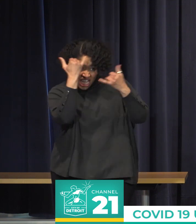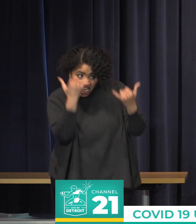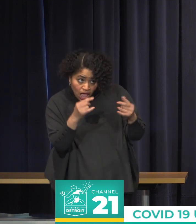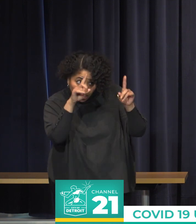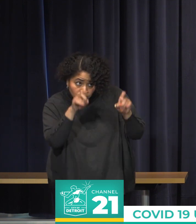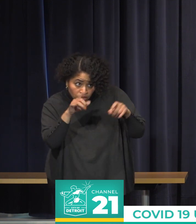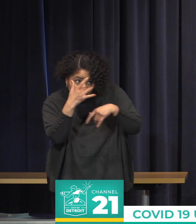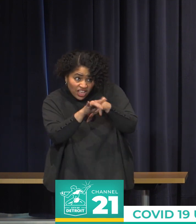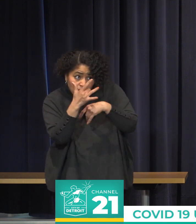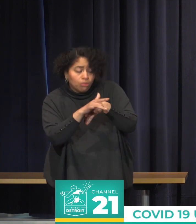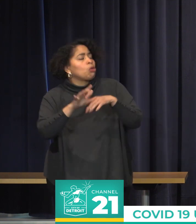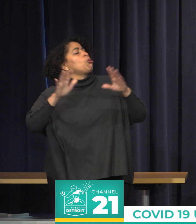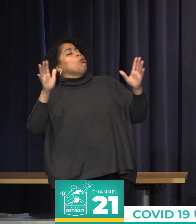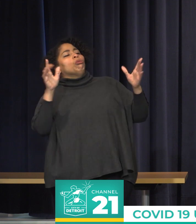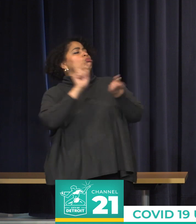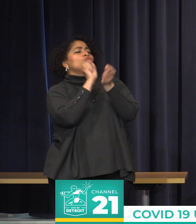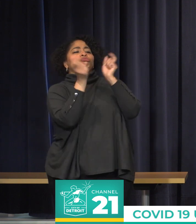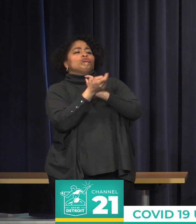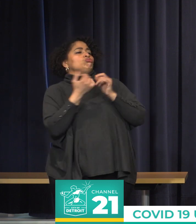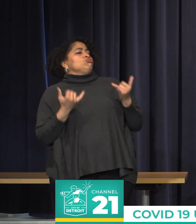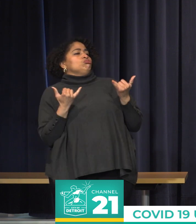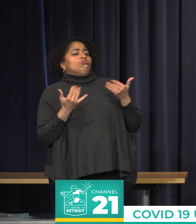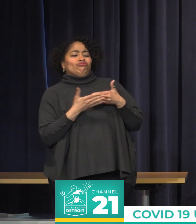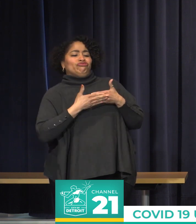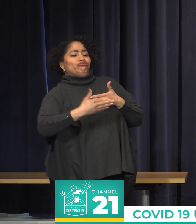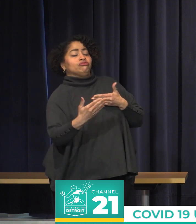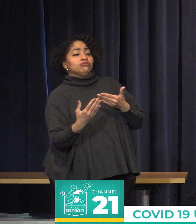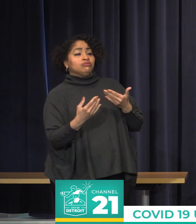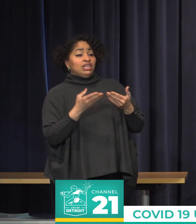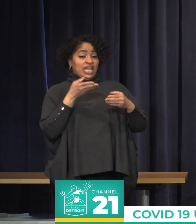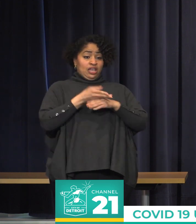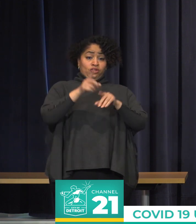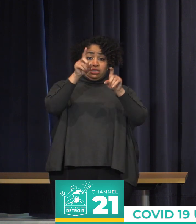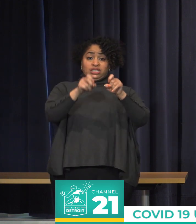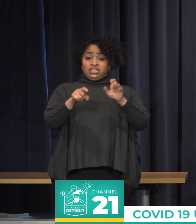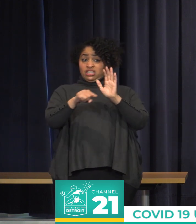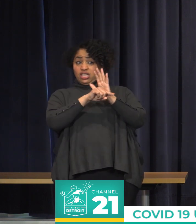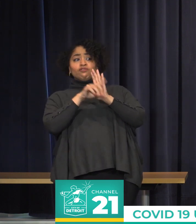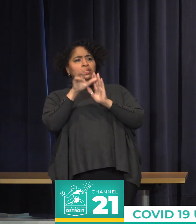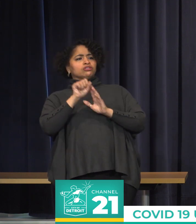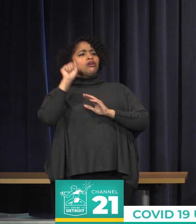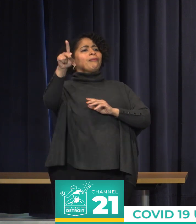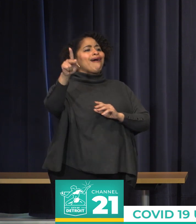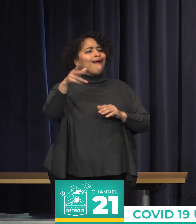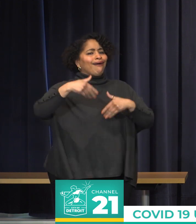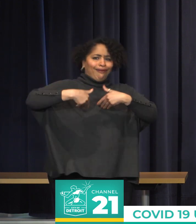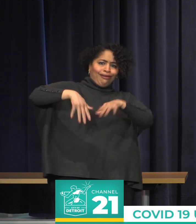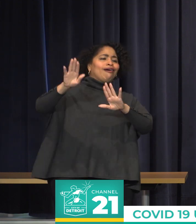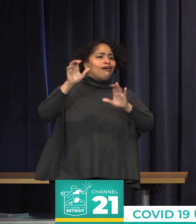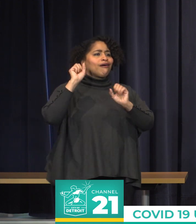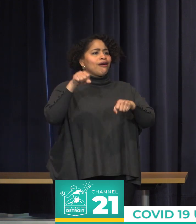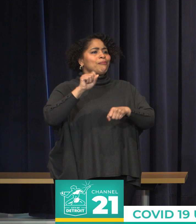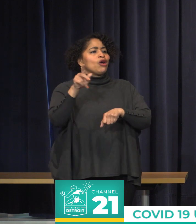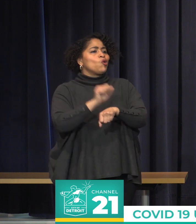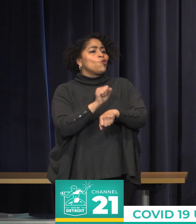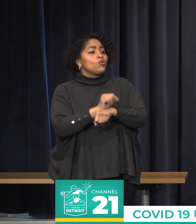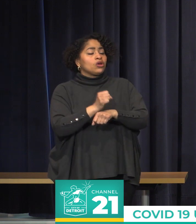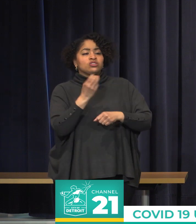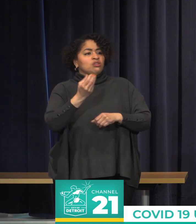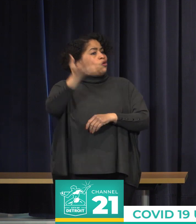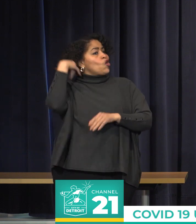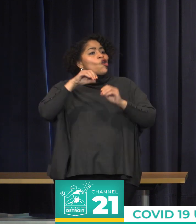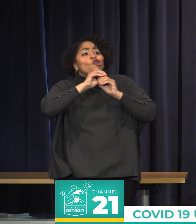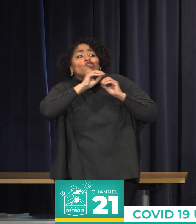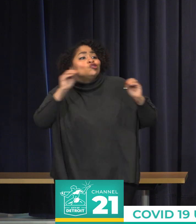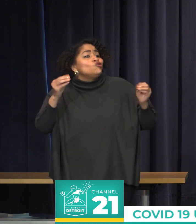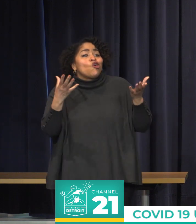once you're tested negative, we can send you back. The problem was we didn't have testing available, and so we quarantine you for 14